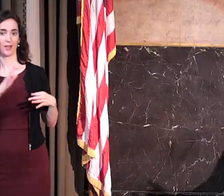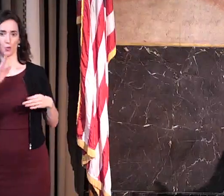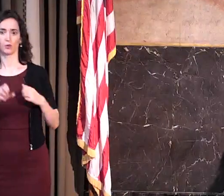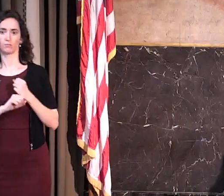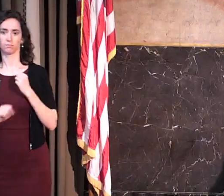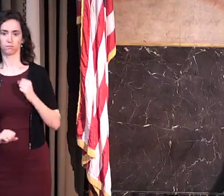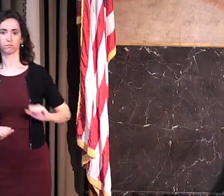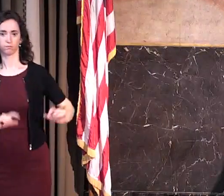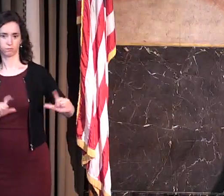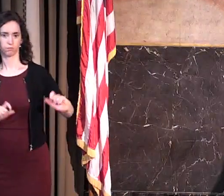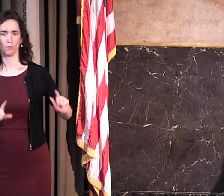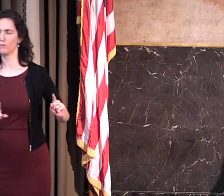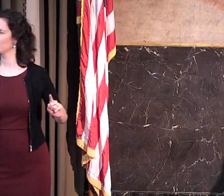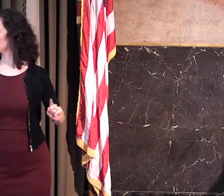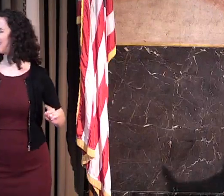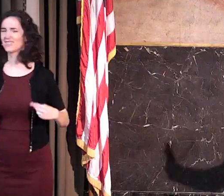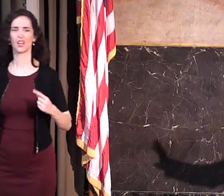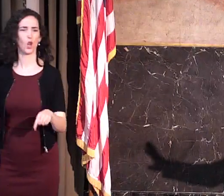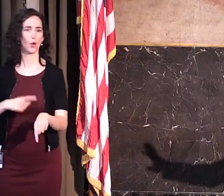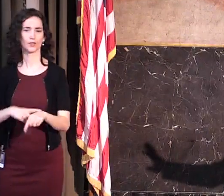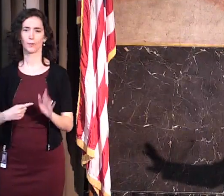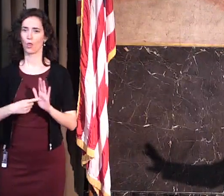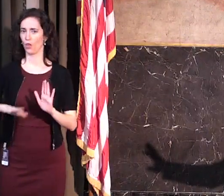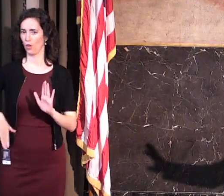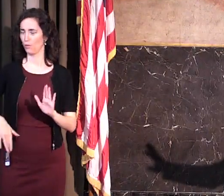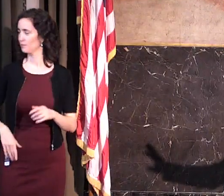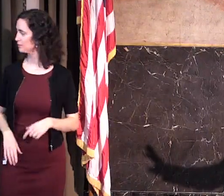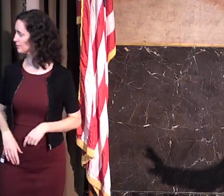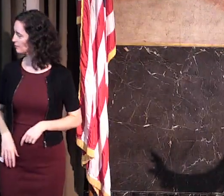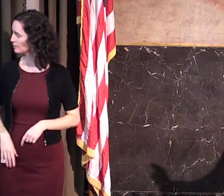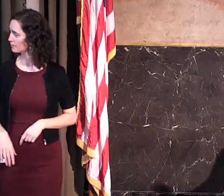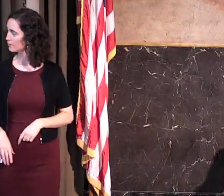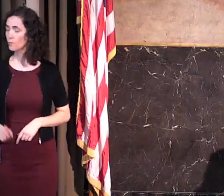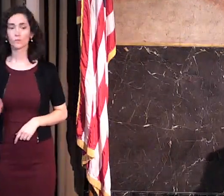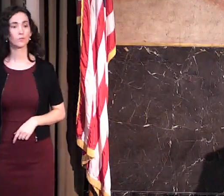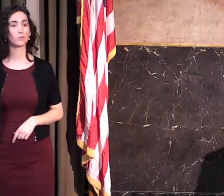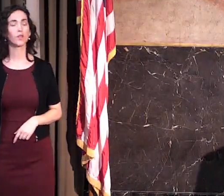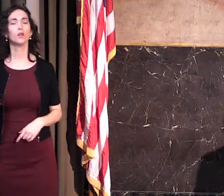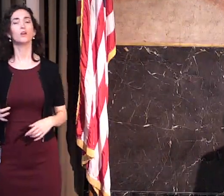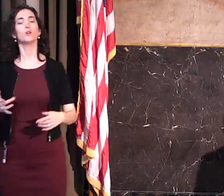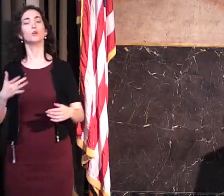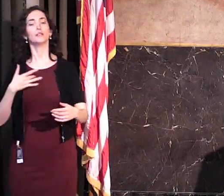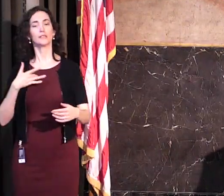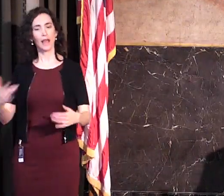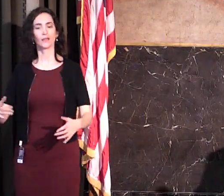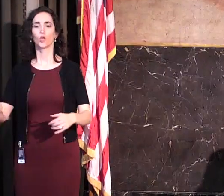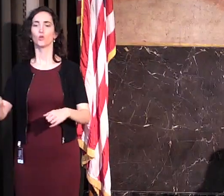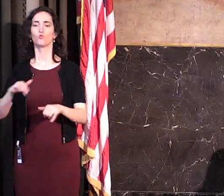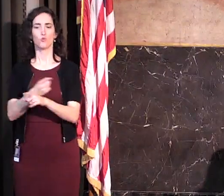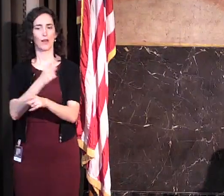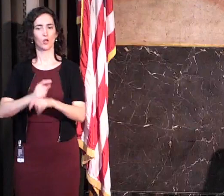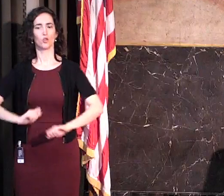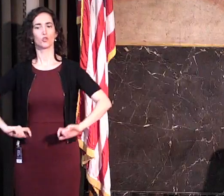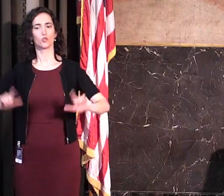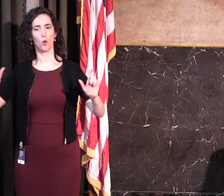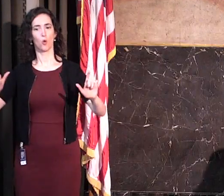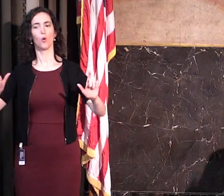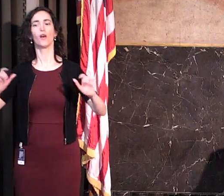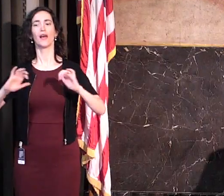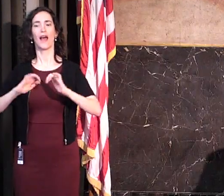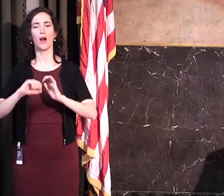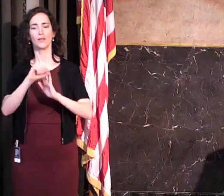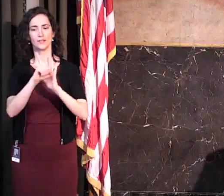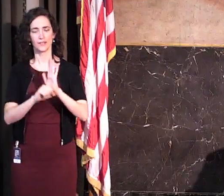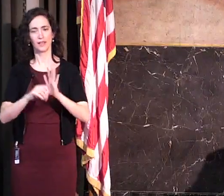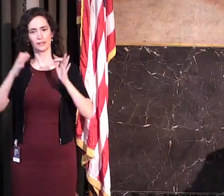since we've gone through these data points. I'm showing you the classic gating criteria slide that we look at. This is state as a whole. I am going to